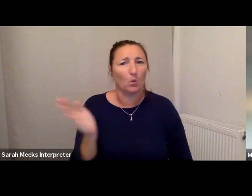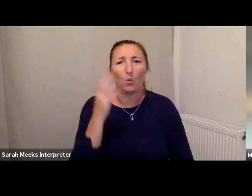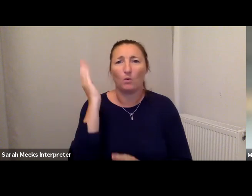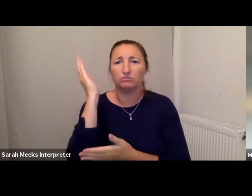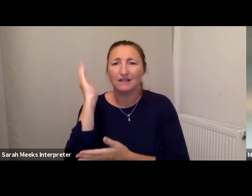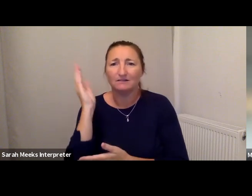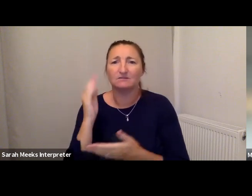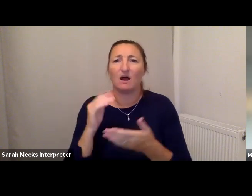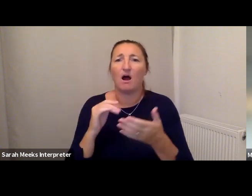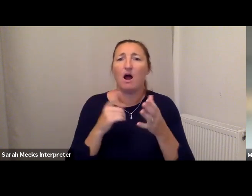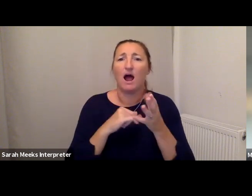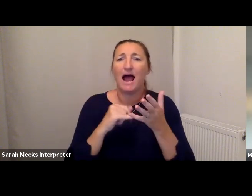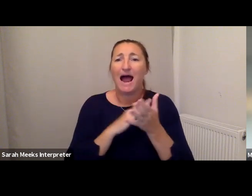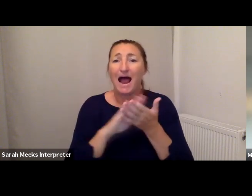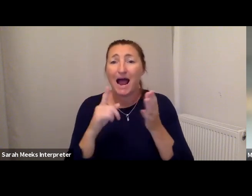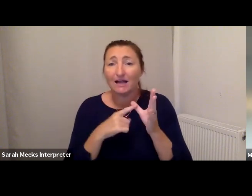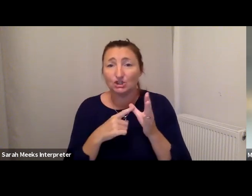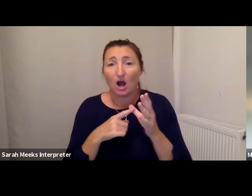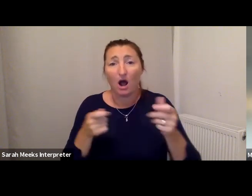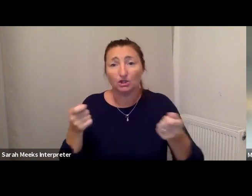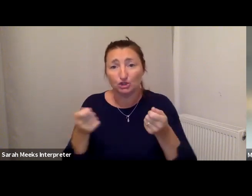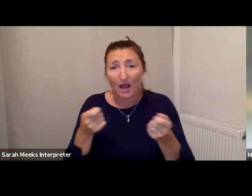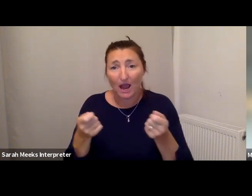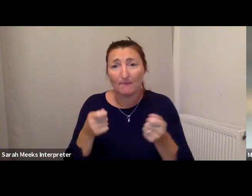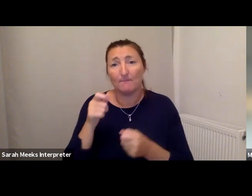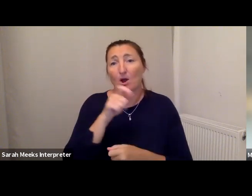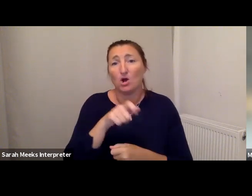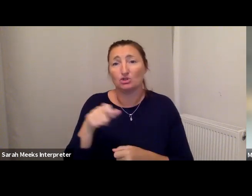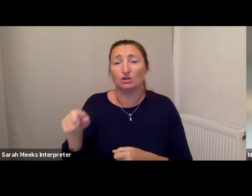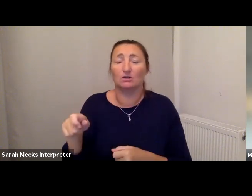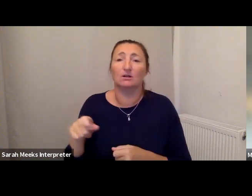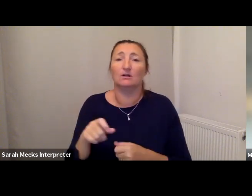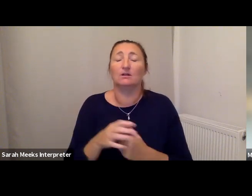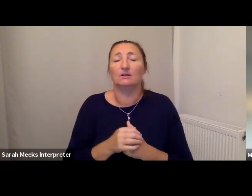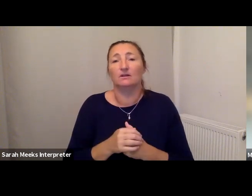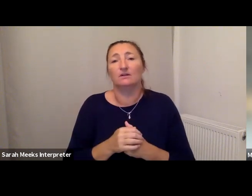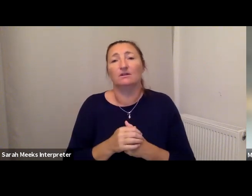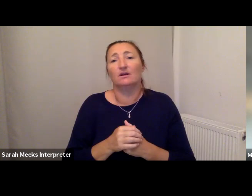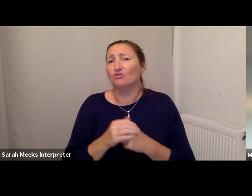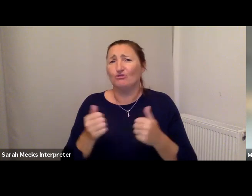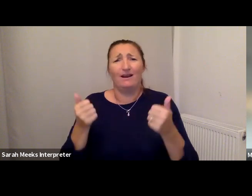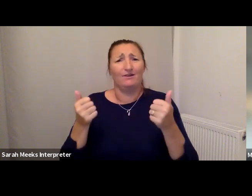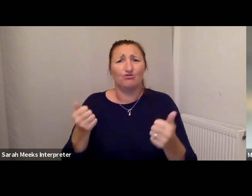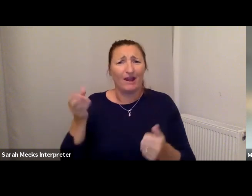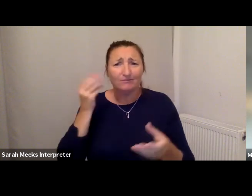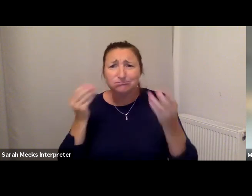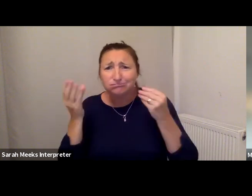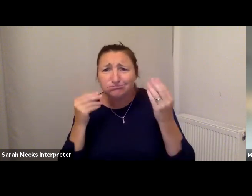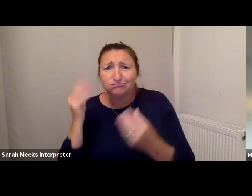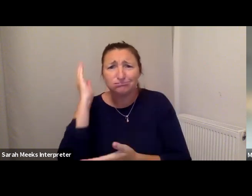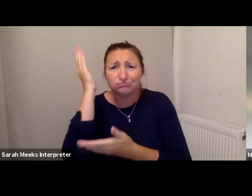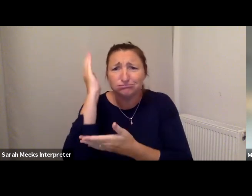Asha Hans for being our chair today, and thank you to all of our speakers. It was so great to hear from all